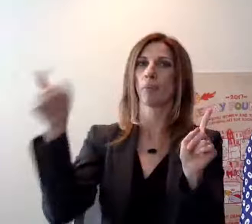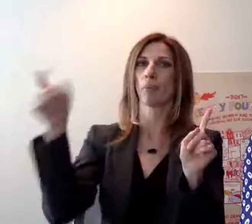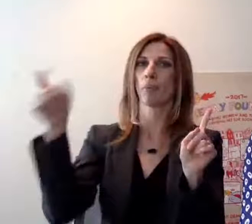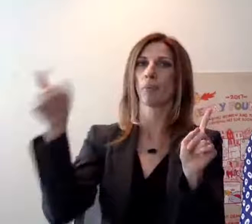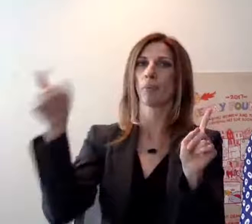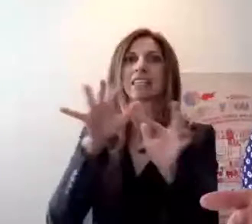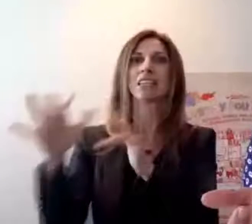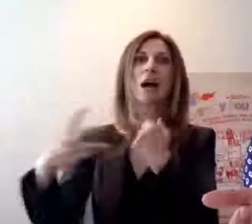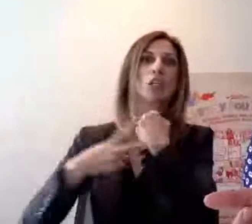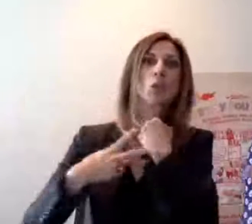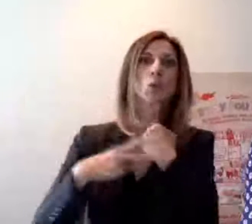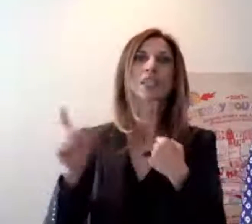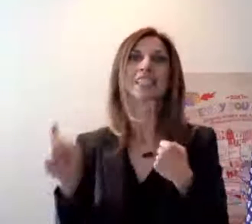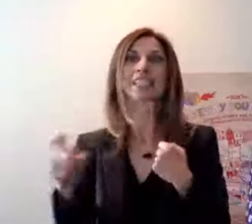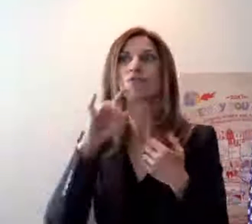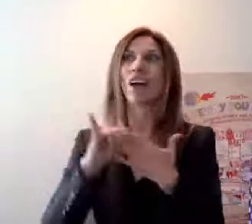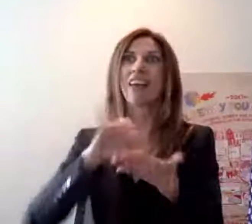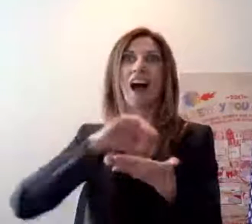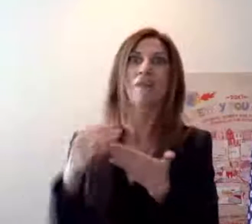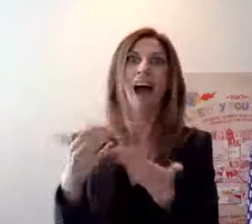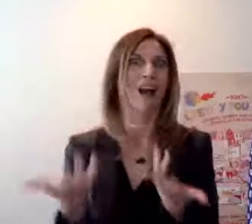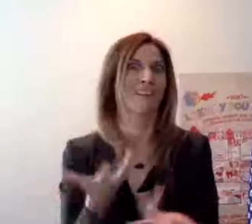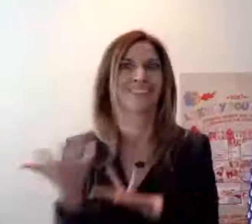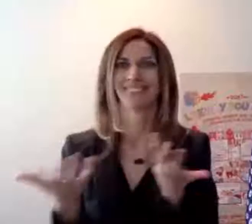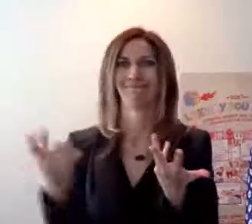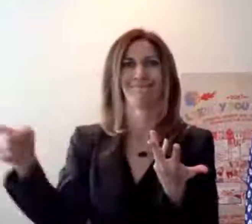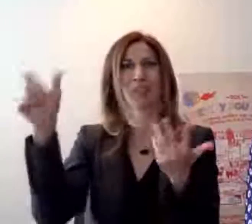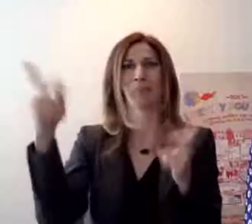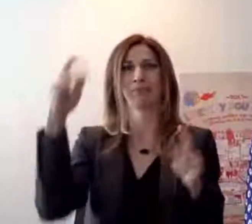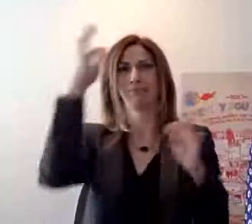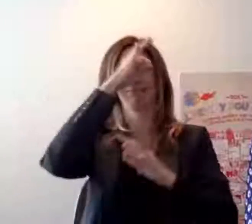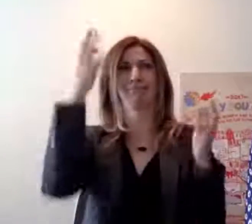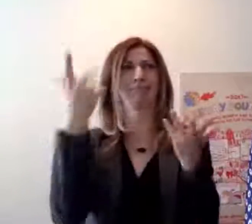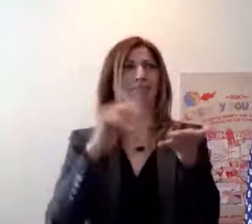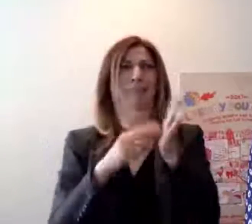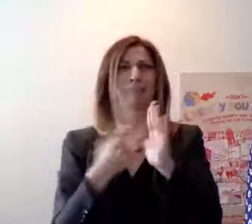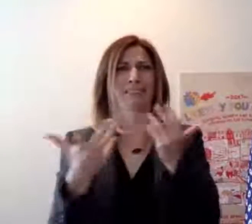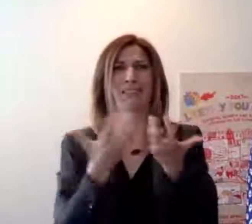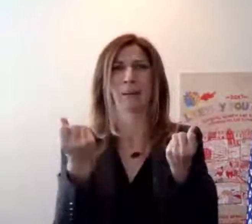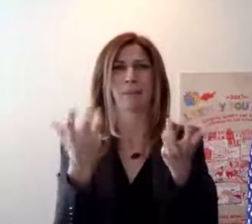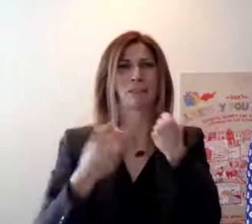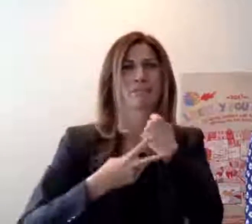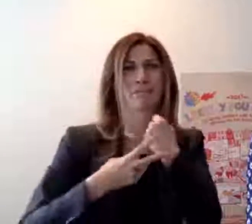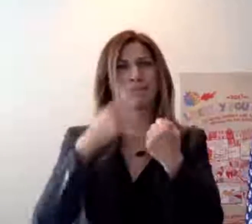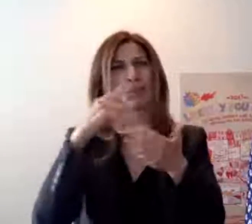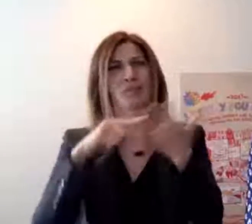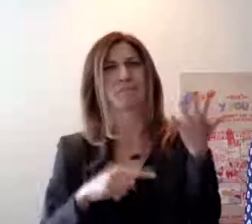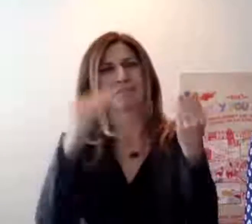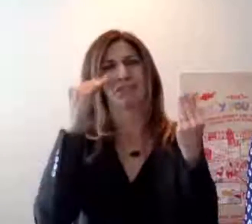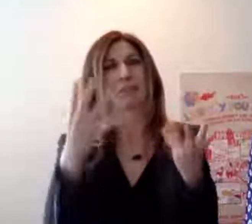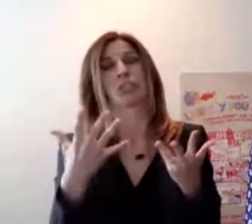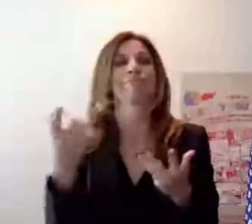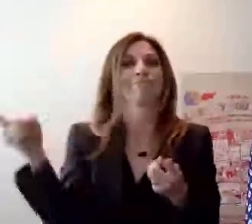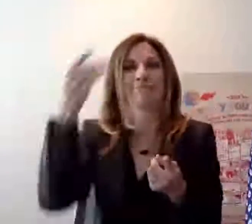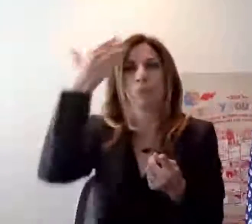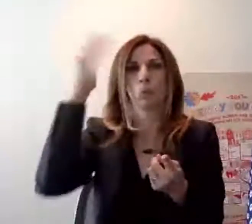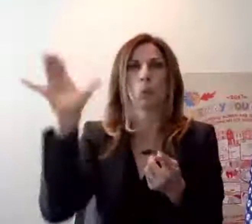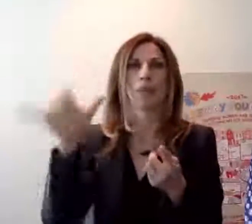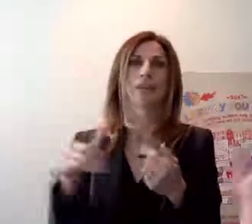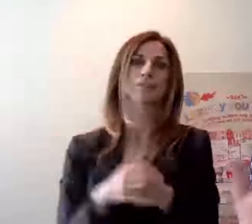and the amount of storage space, for example, that's needed on hard drives in order to store all your film